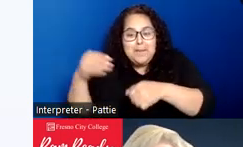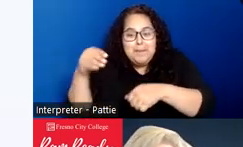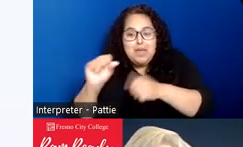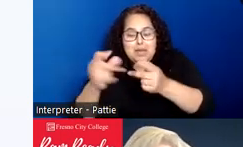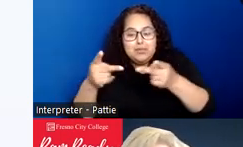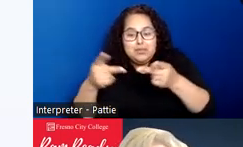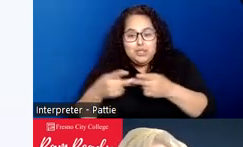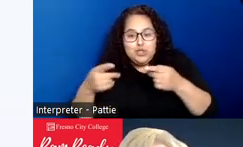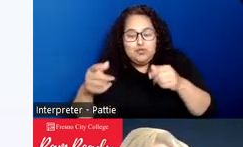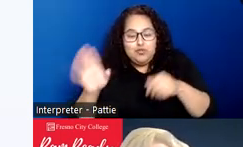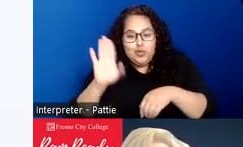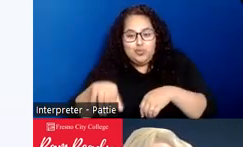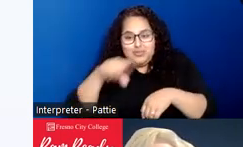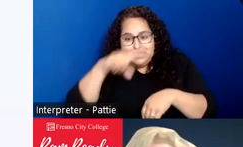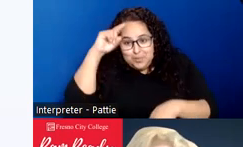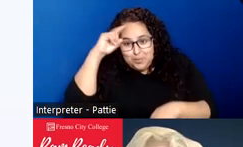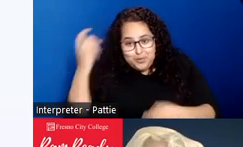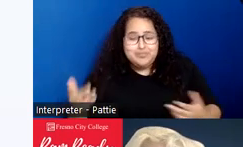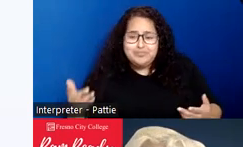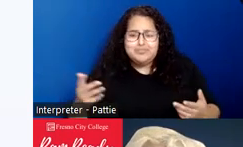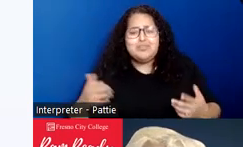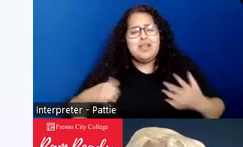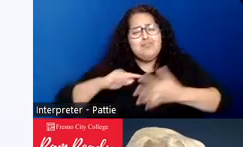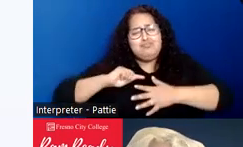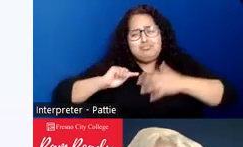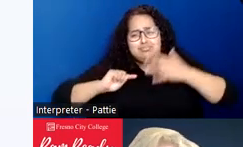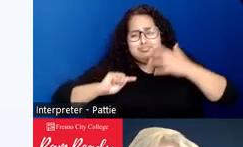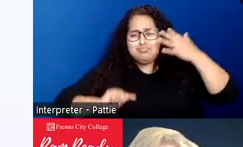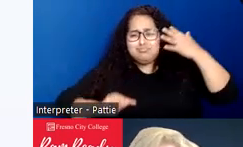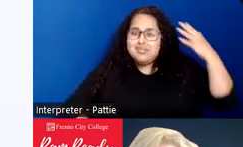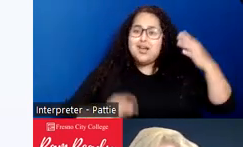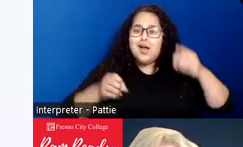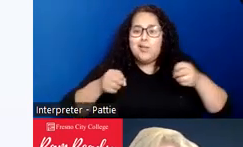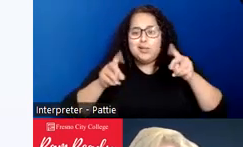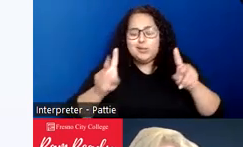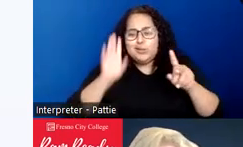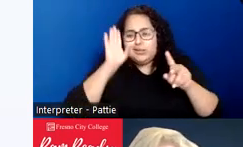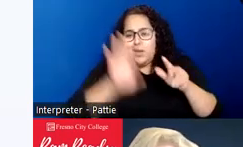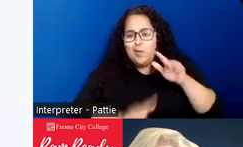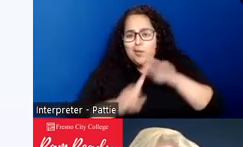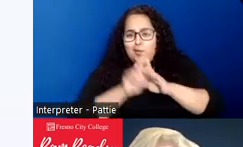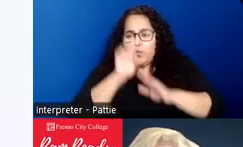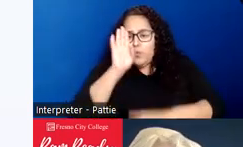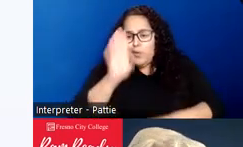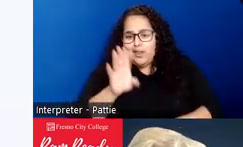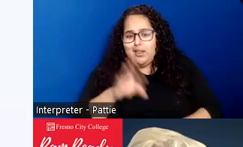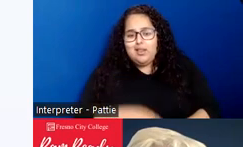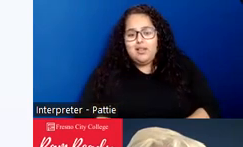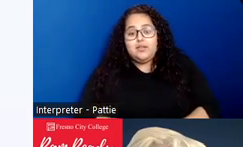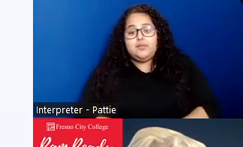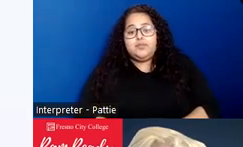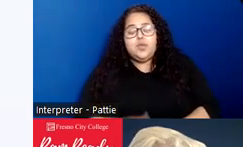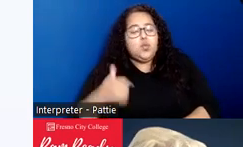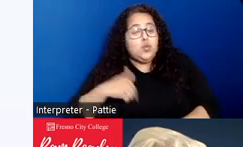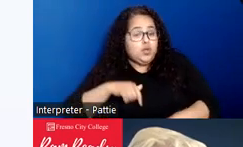summertime. So we have that, and we have other opportunities too that come up. So we are in LI